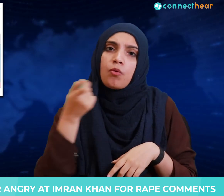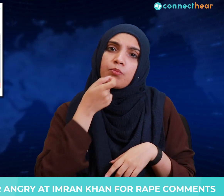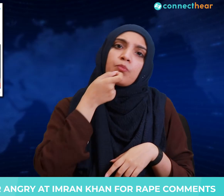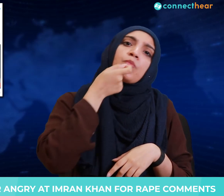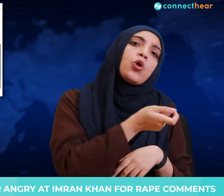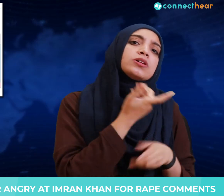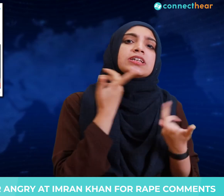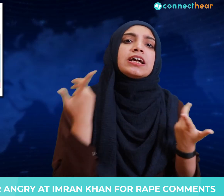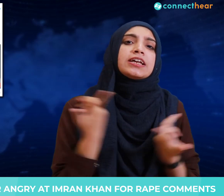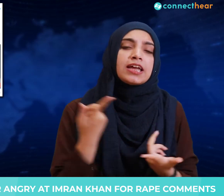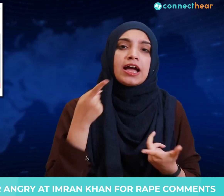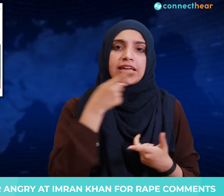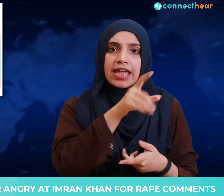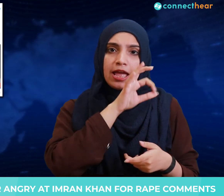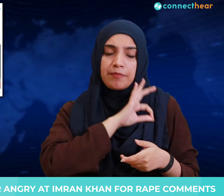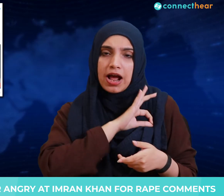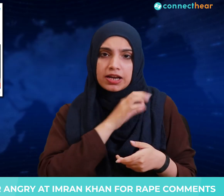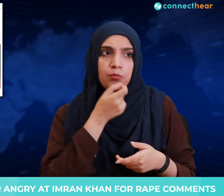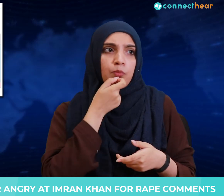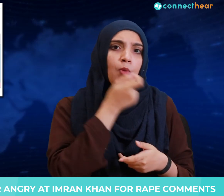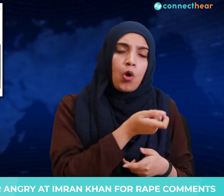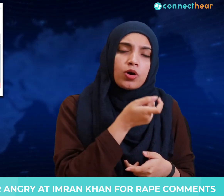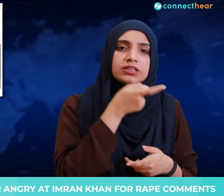that leads to rapes.